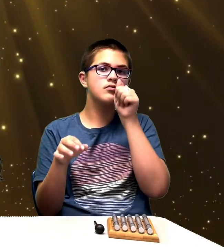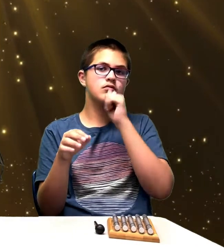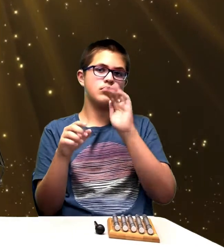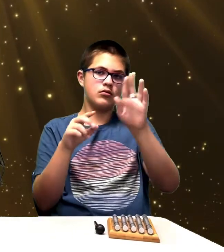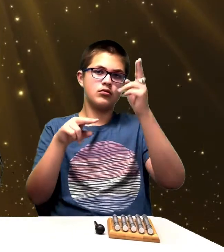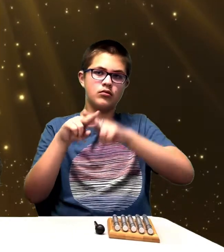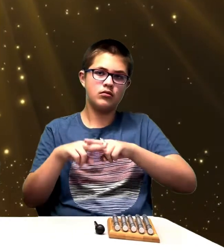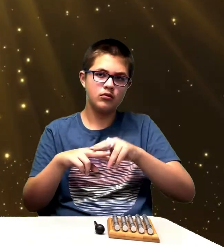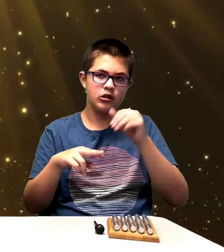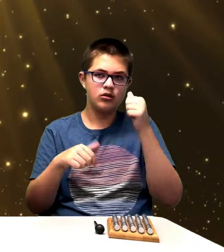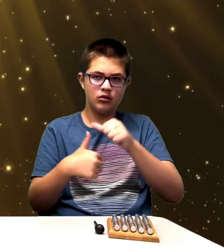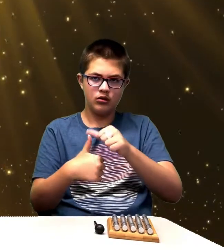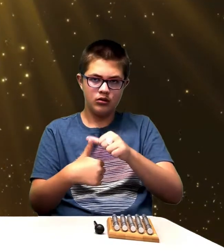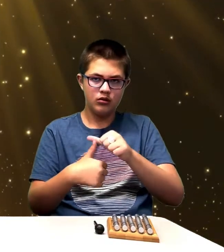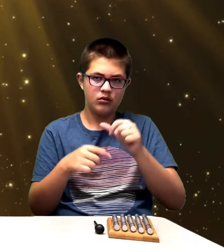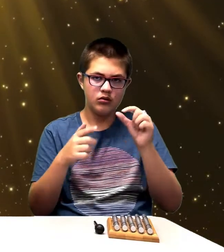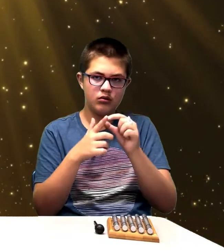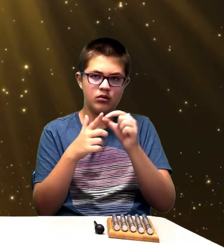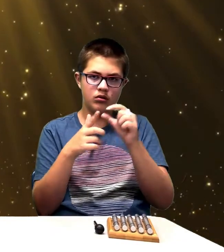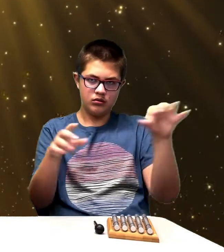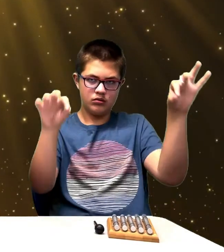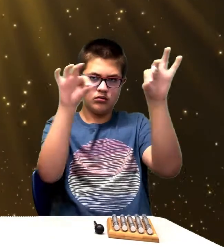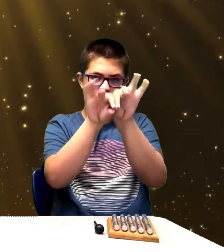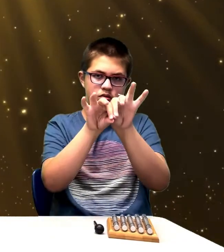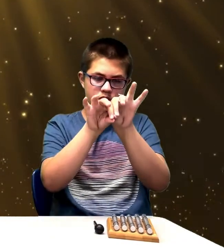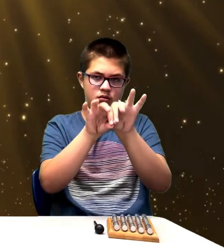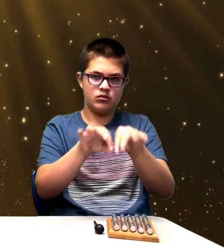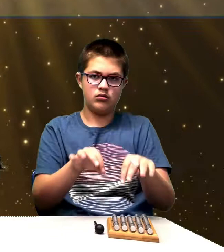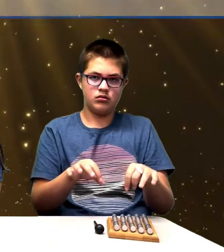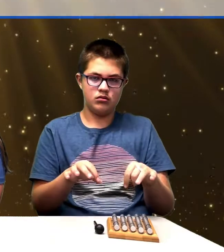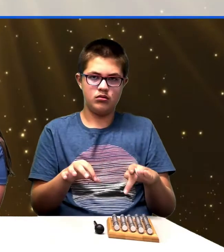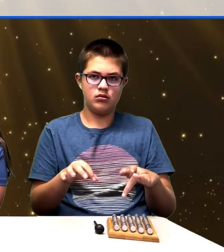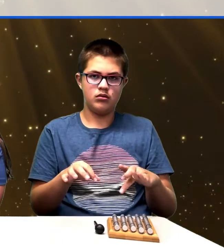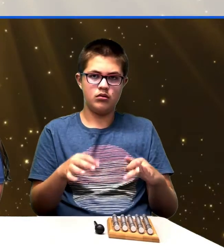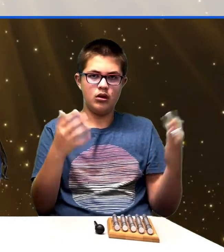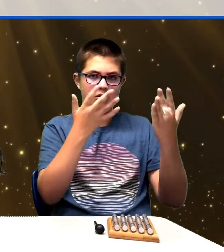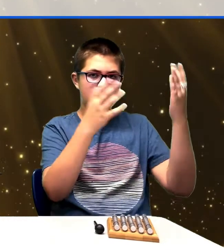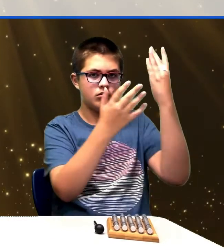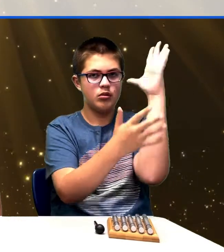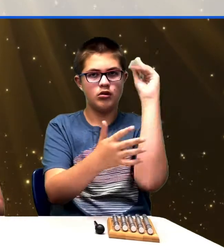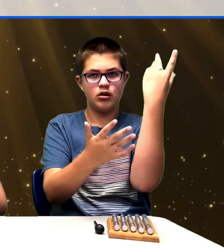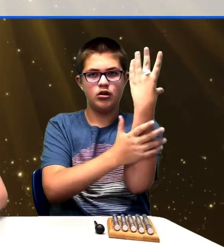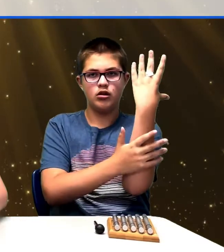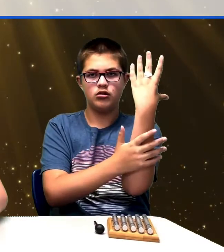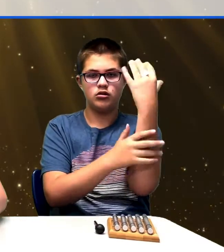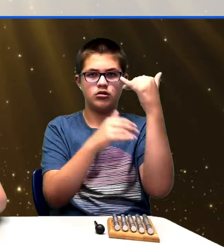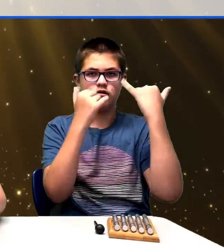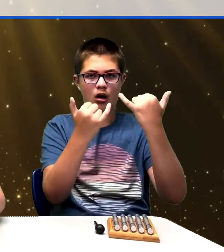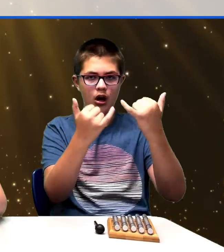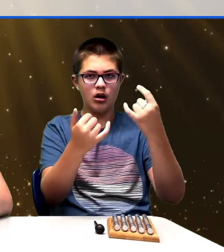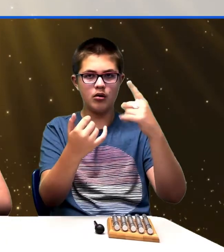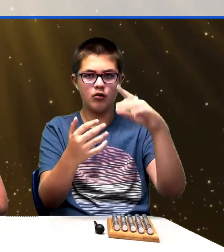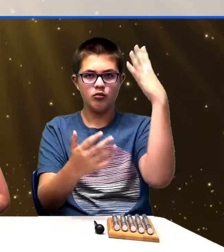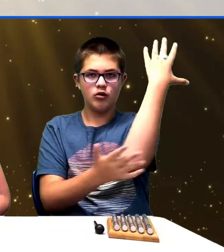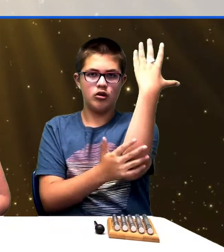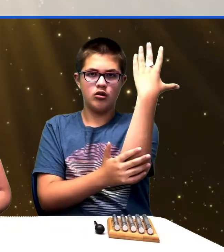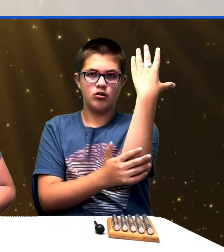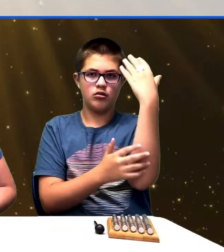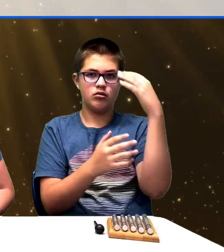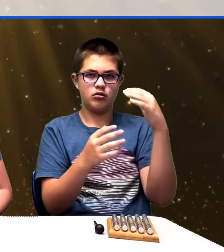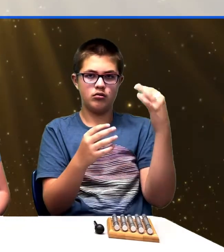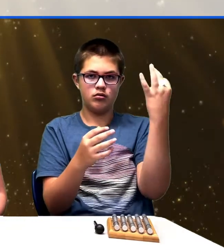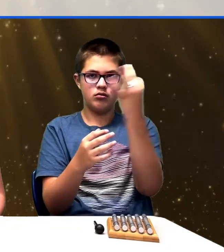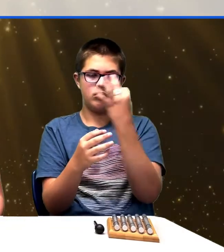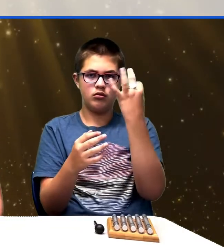and remember that words matter. Hey, what's for lunch? Today for lunch,